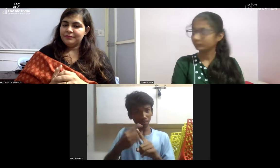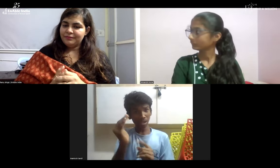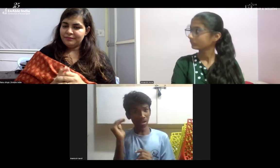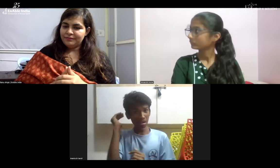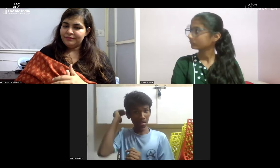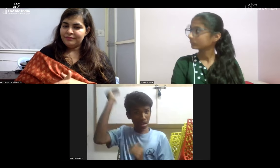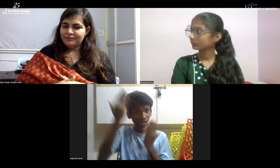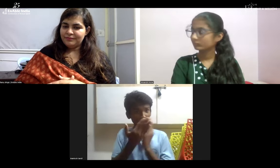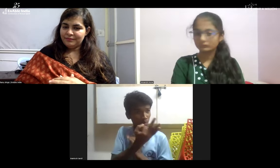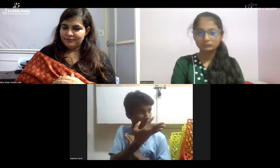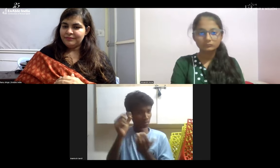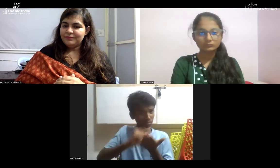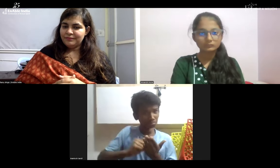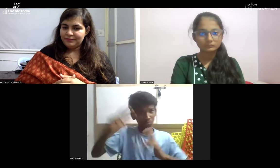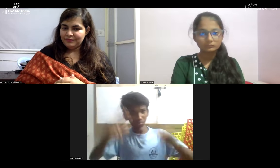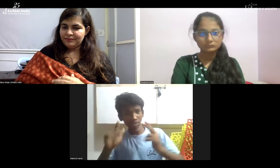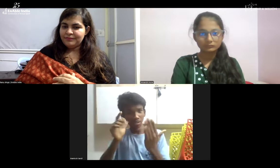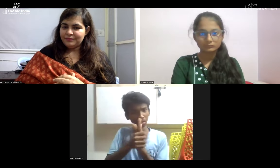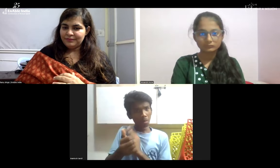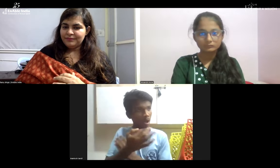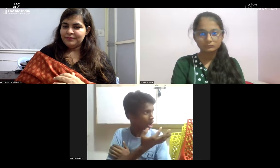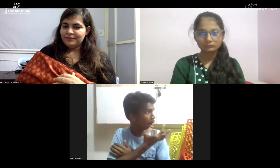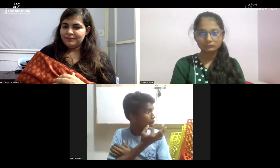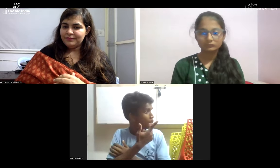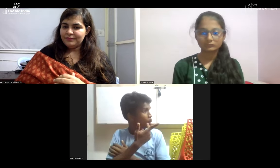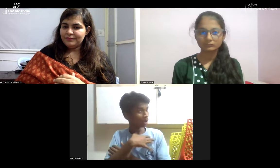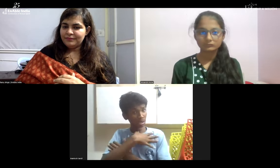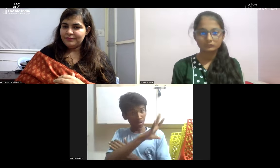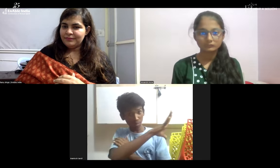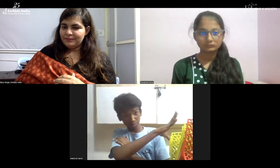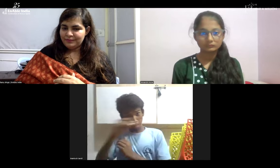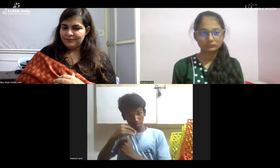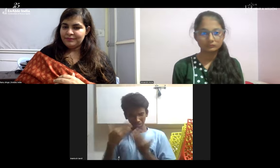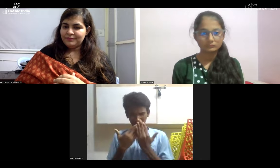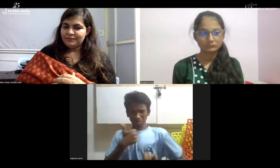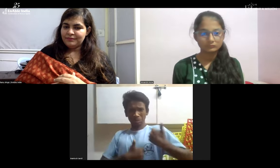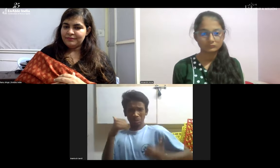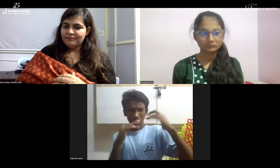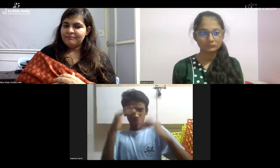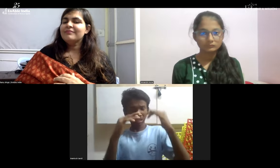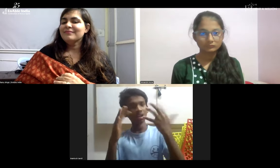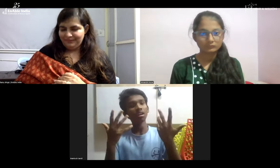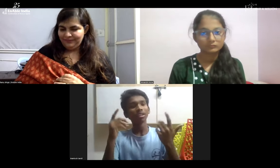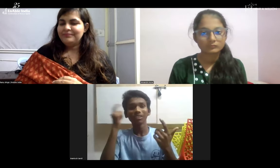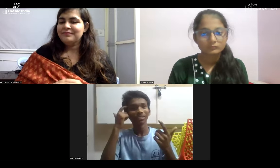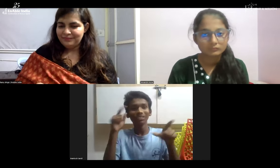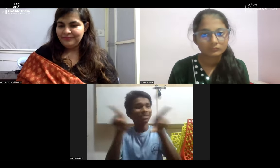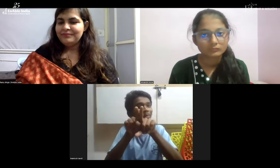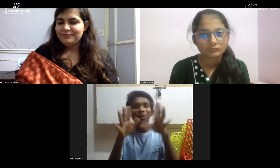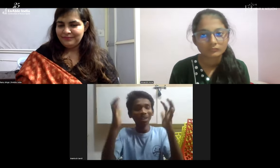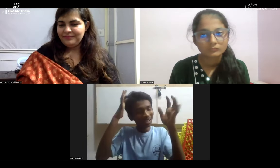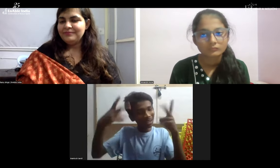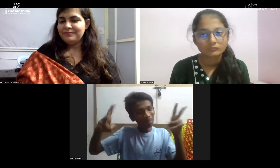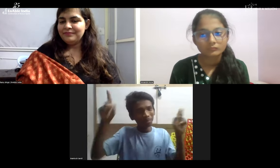that harms you. So that environment is never going to change. So that negativity is going to be there. But what you can work